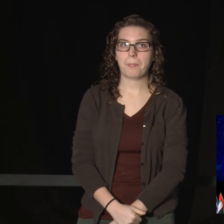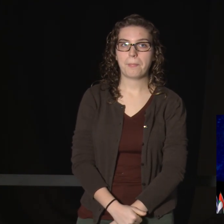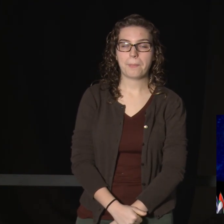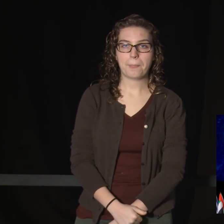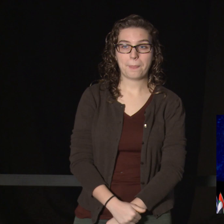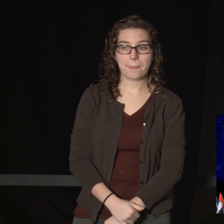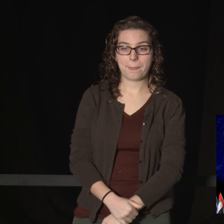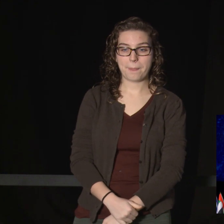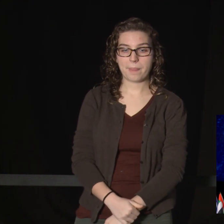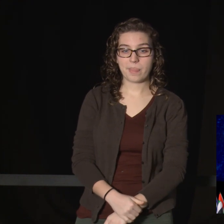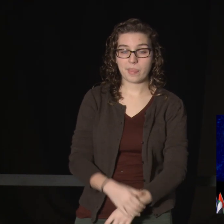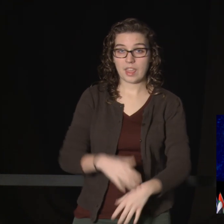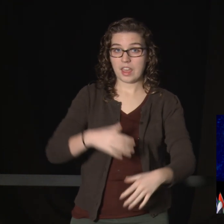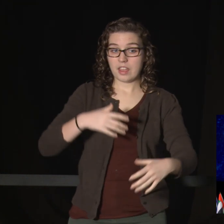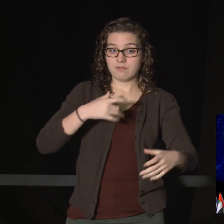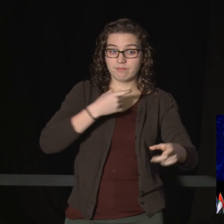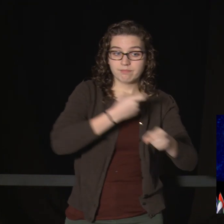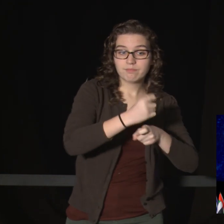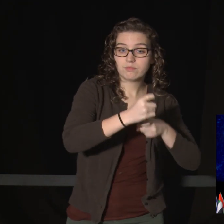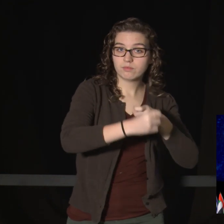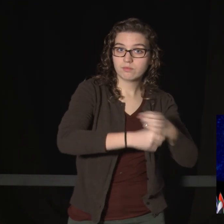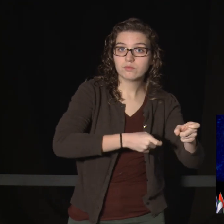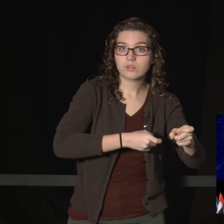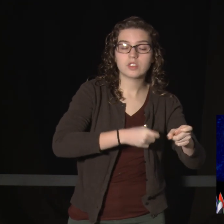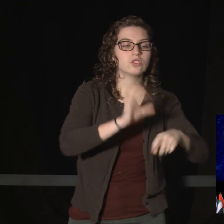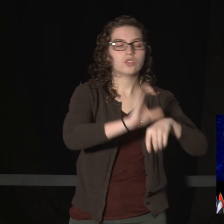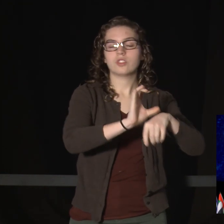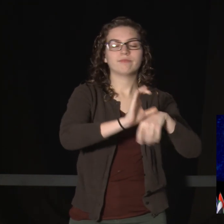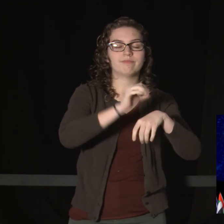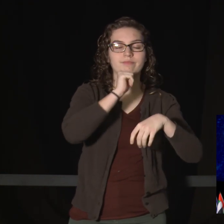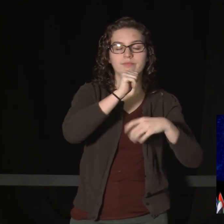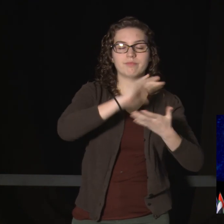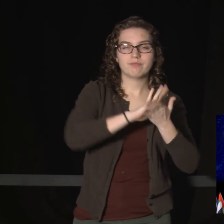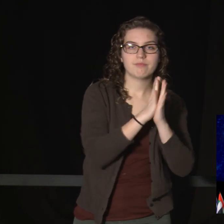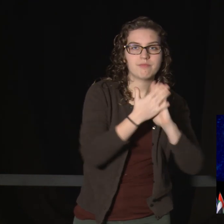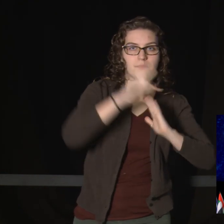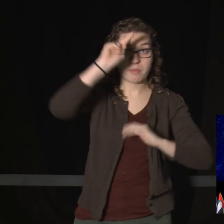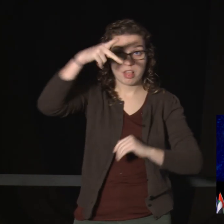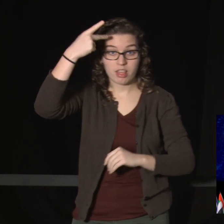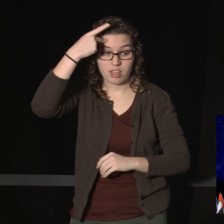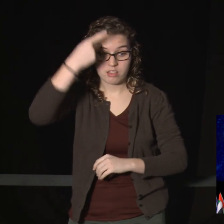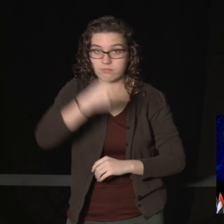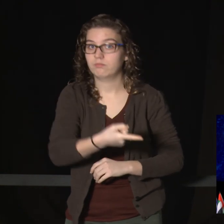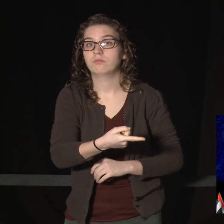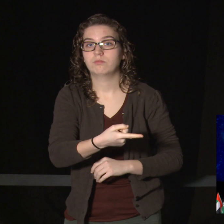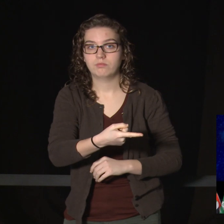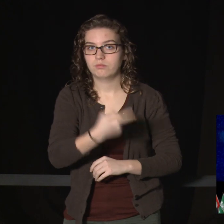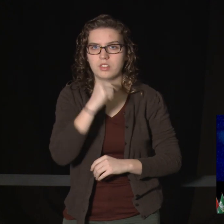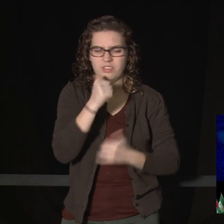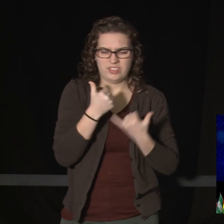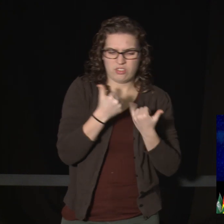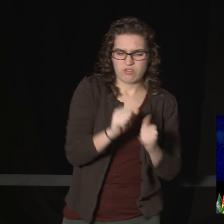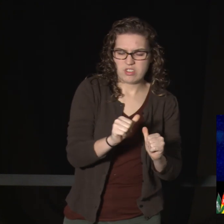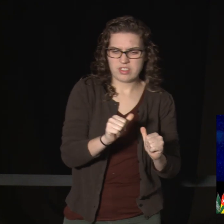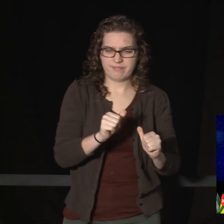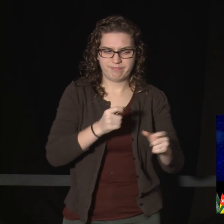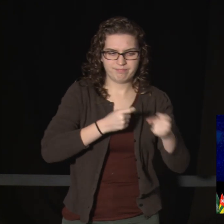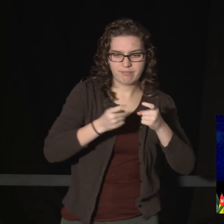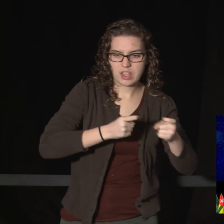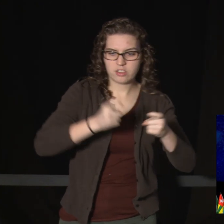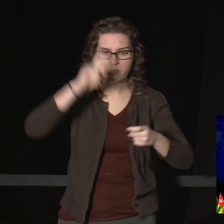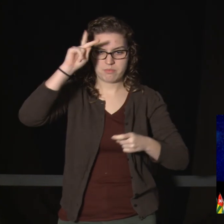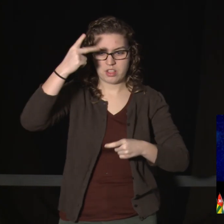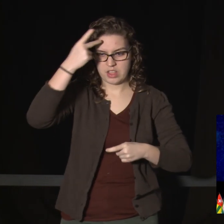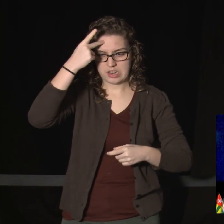In the face of persecution, however, the church did not become political. They did not attempt to deal with the political